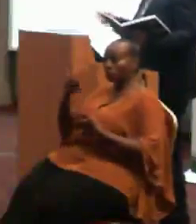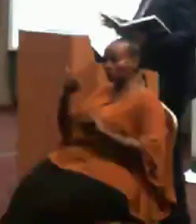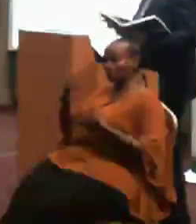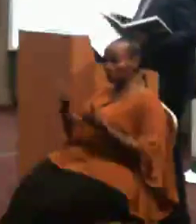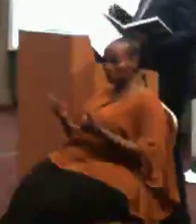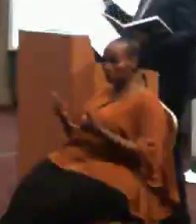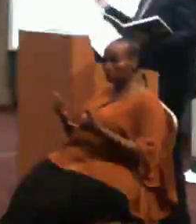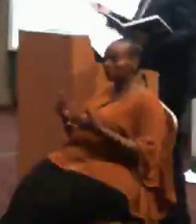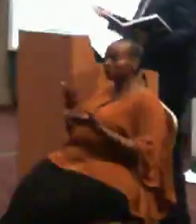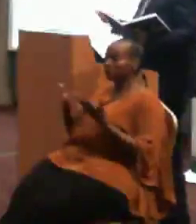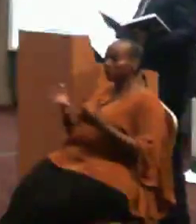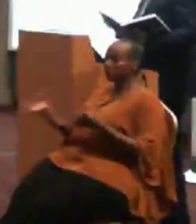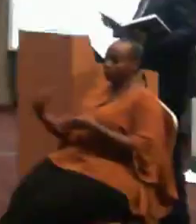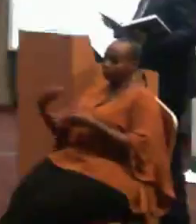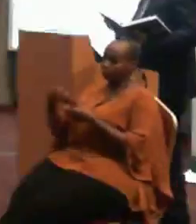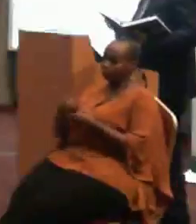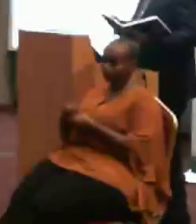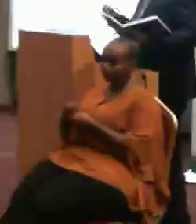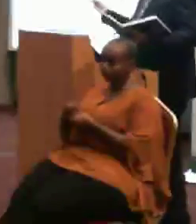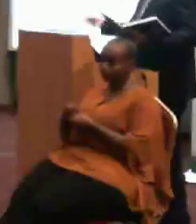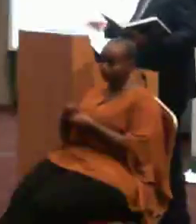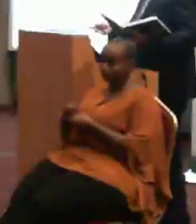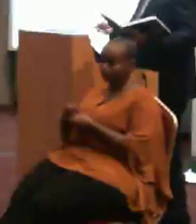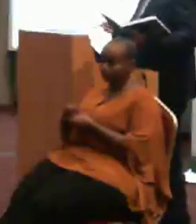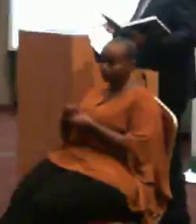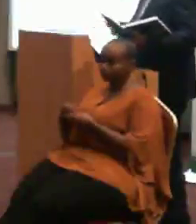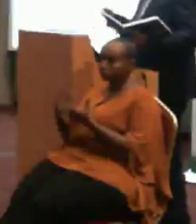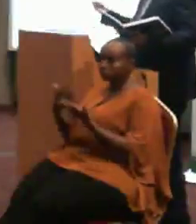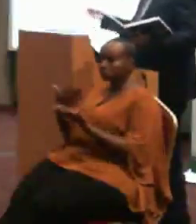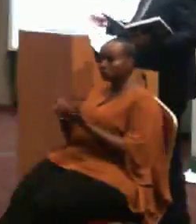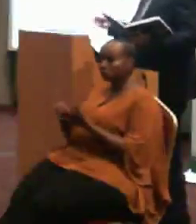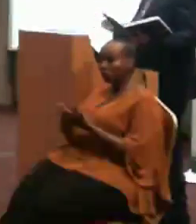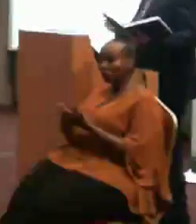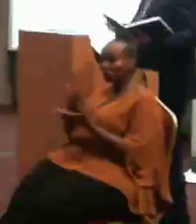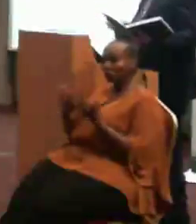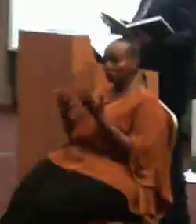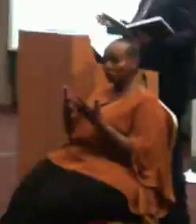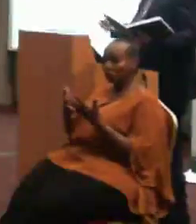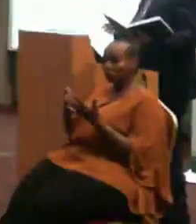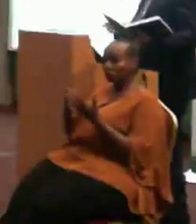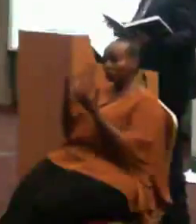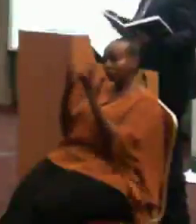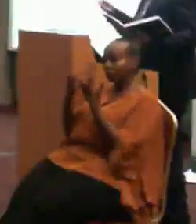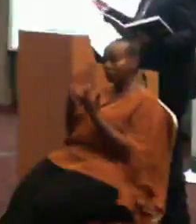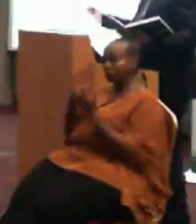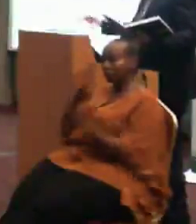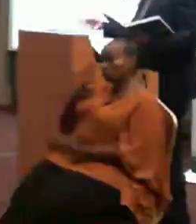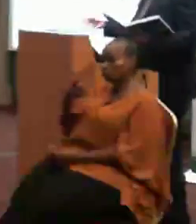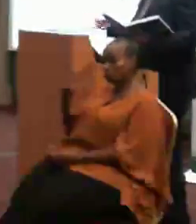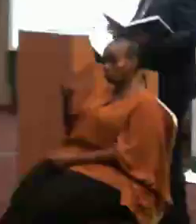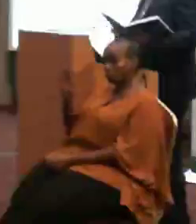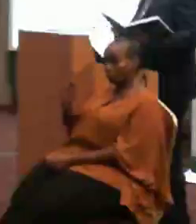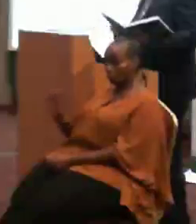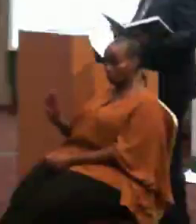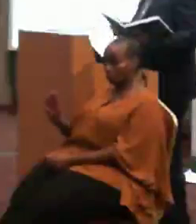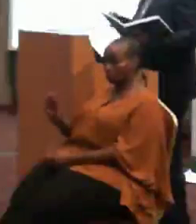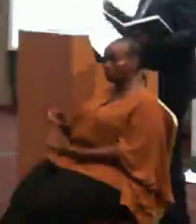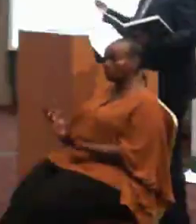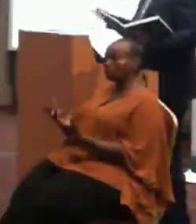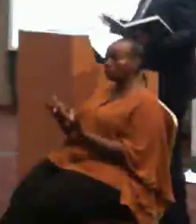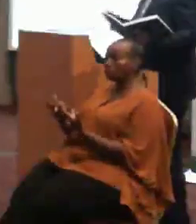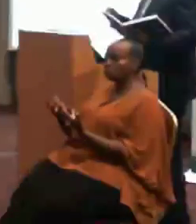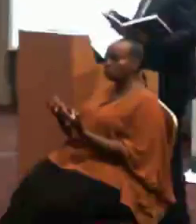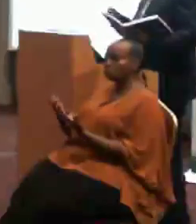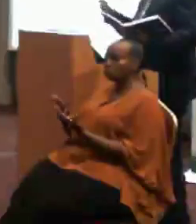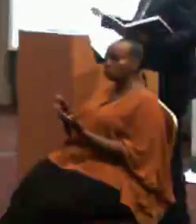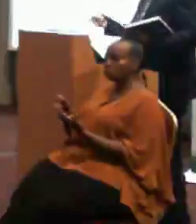it may take a combination, as you're aware. Eskom proposed taking 100 billion of our balance sheet to the sovereign, or they